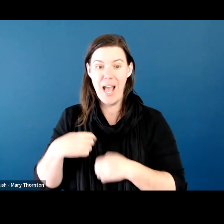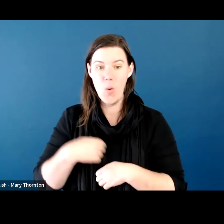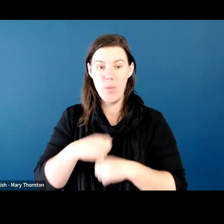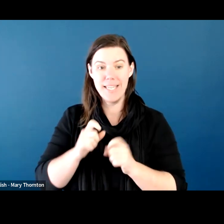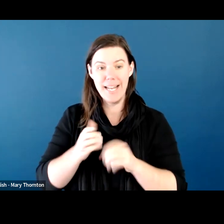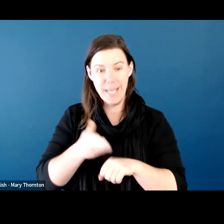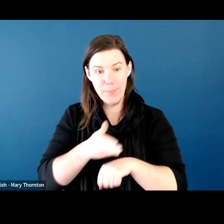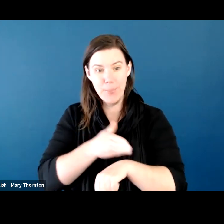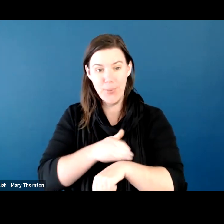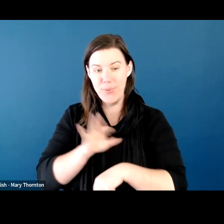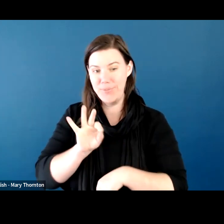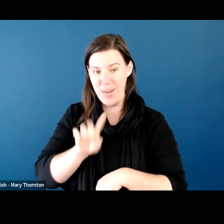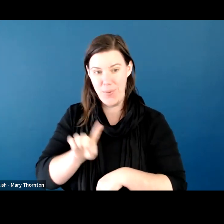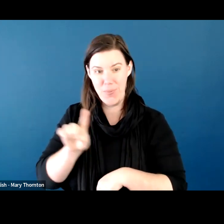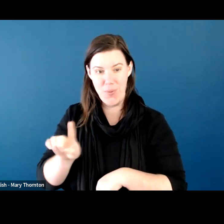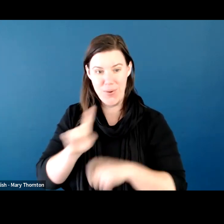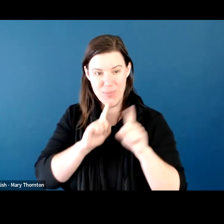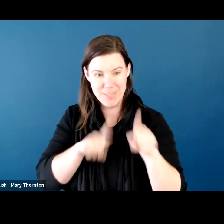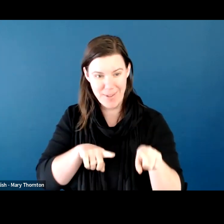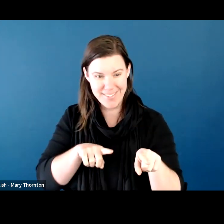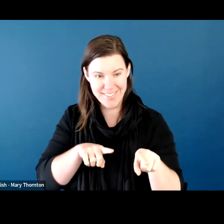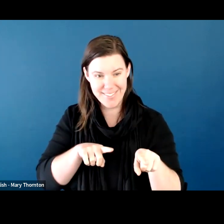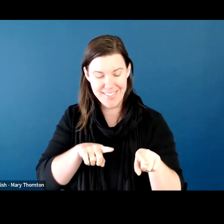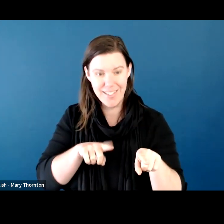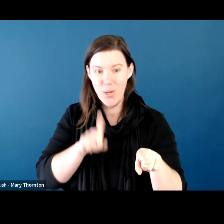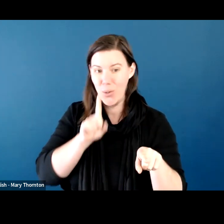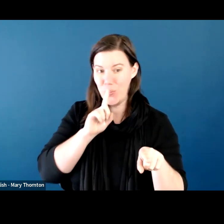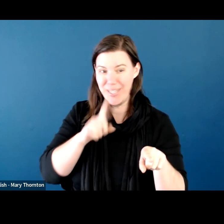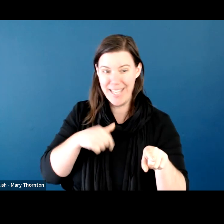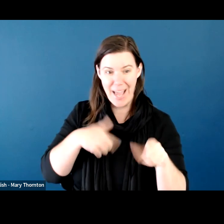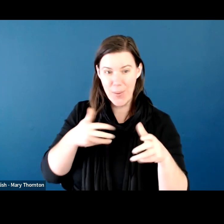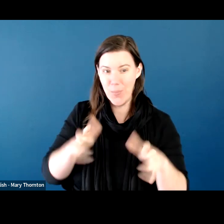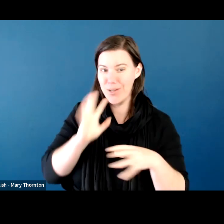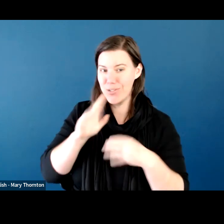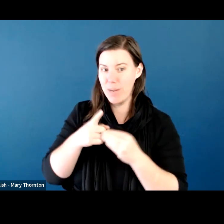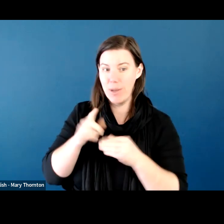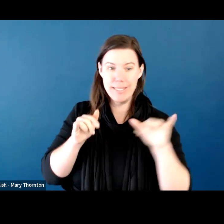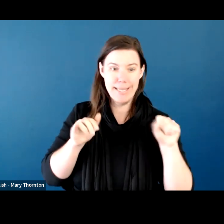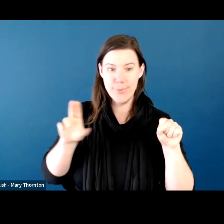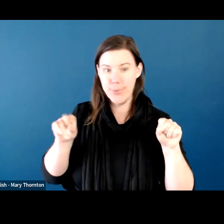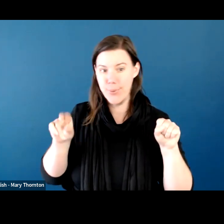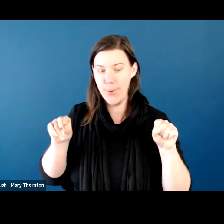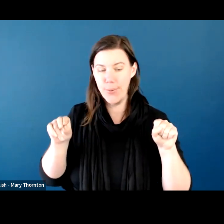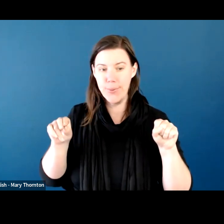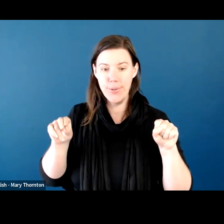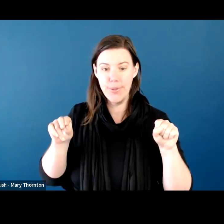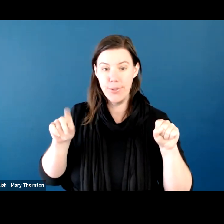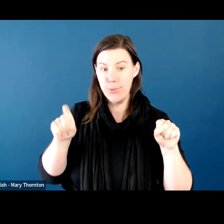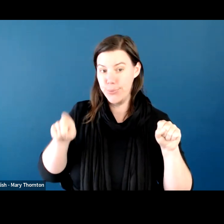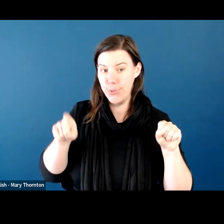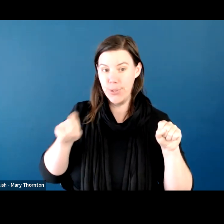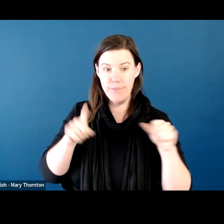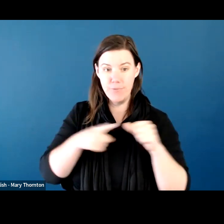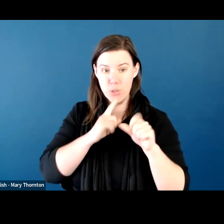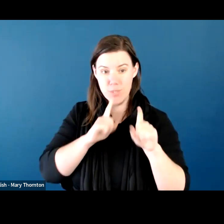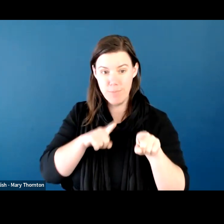would like to comment that I'd like to move away from a discussion of yes or no. It's not a binary choice of should first responders be